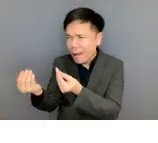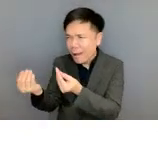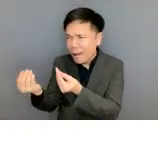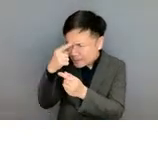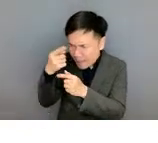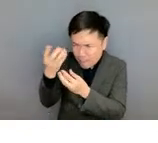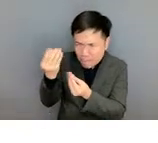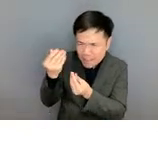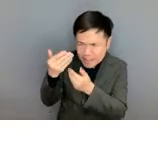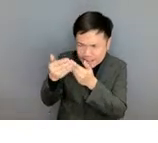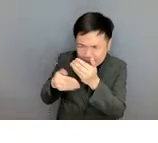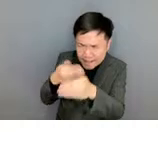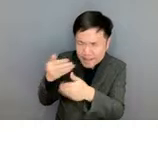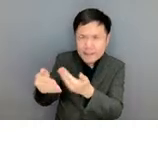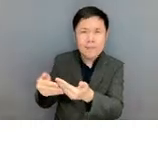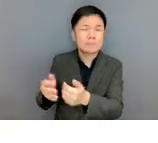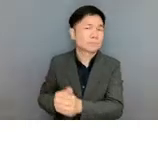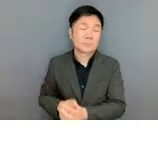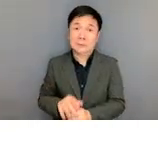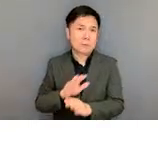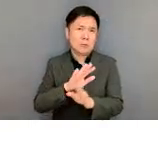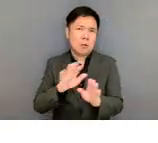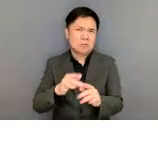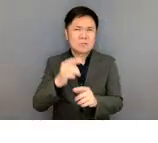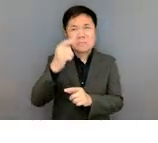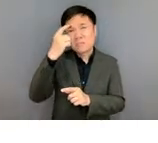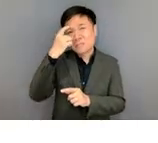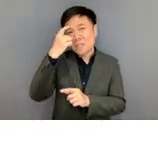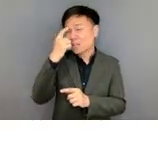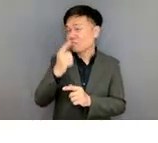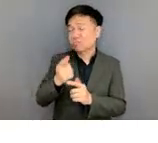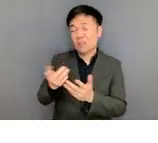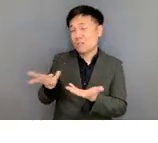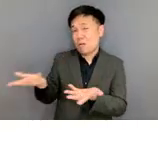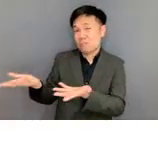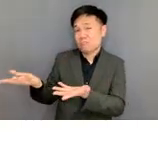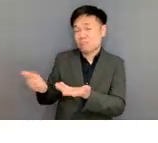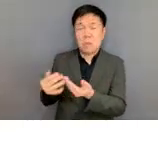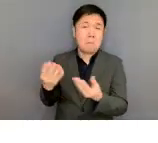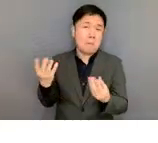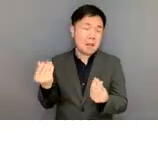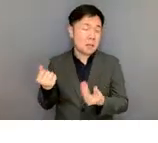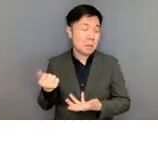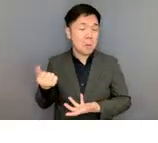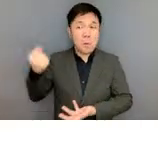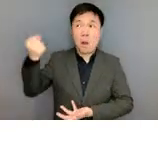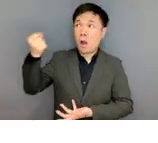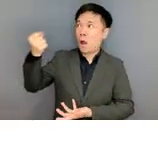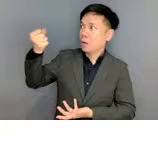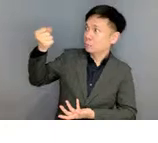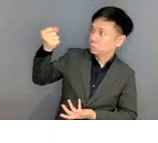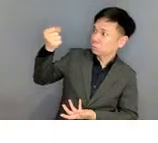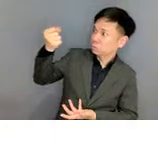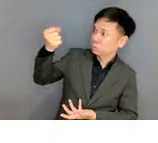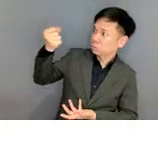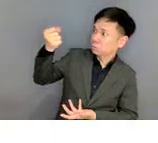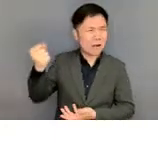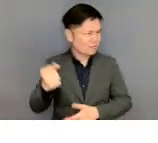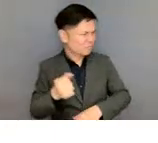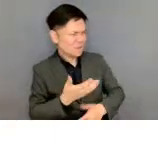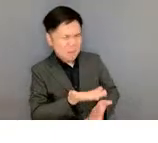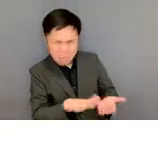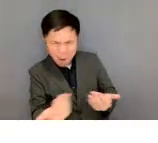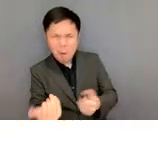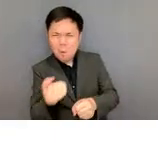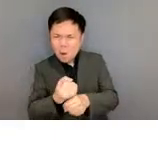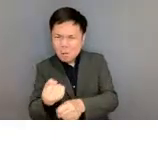work. It doesn't necessarily always need to be a huge amount of funding or a huge amount of time. What it does need